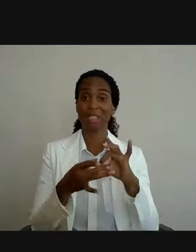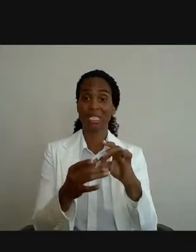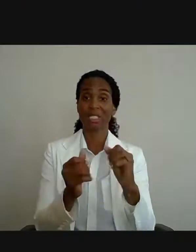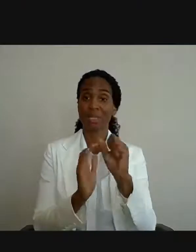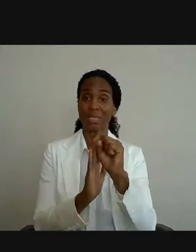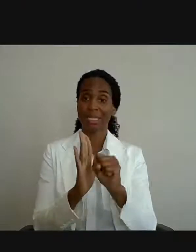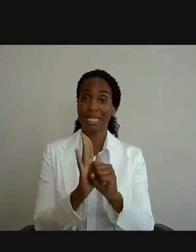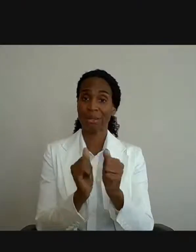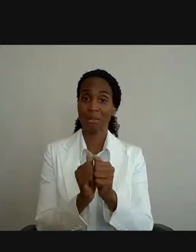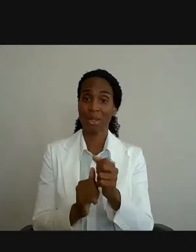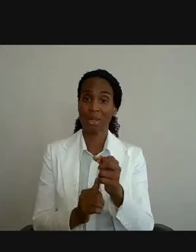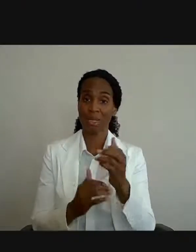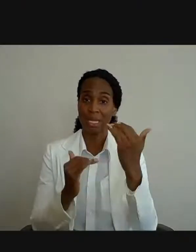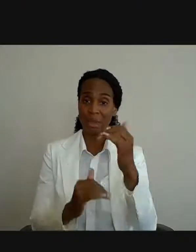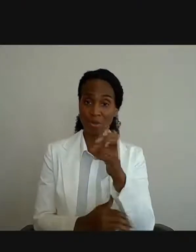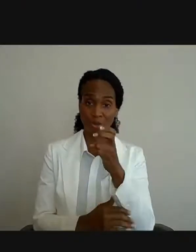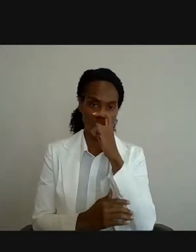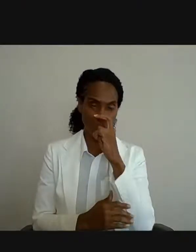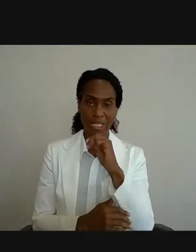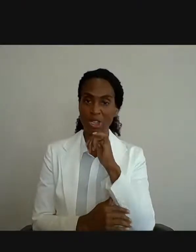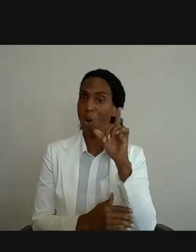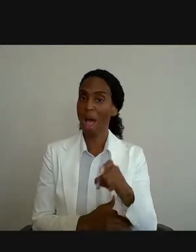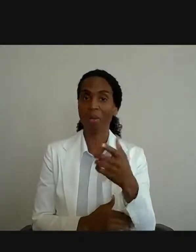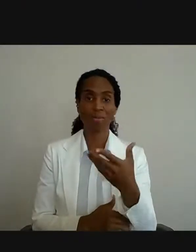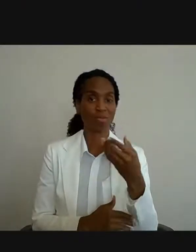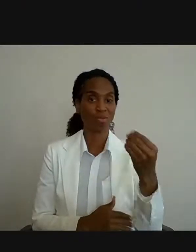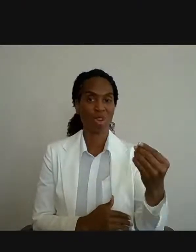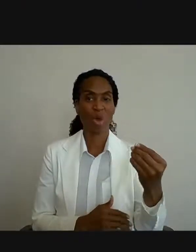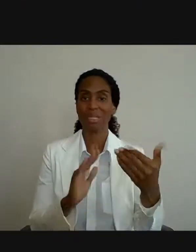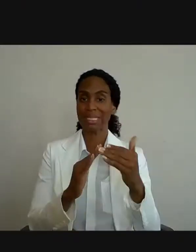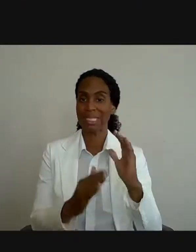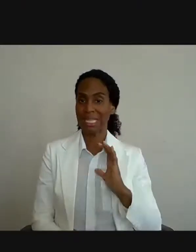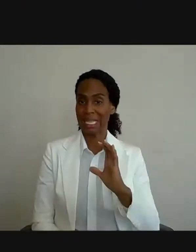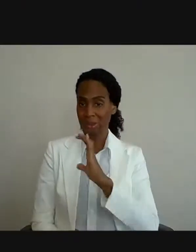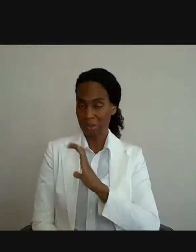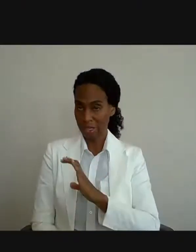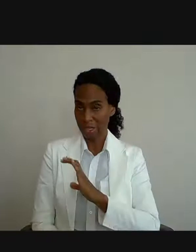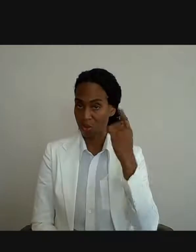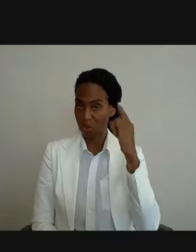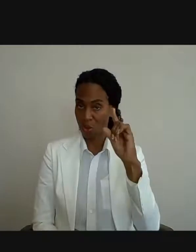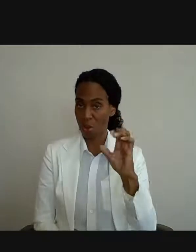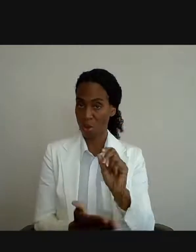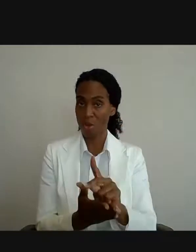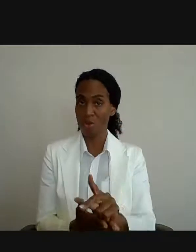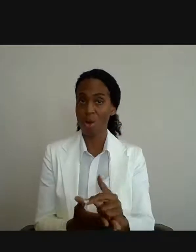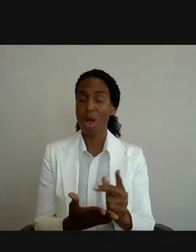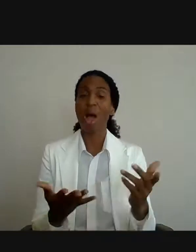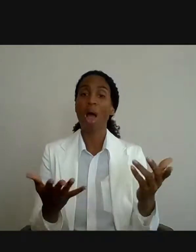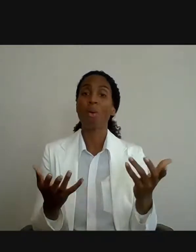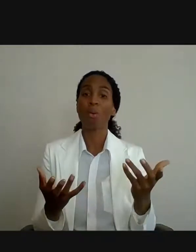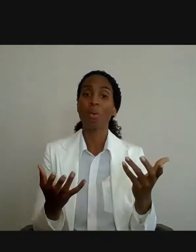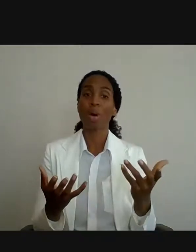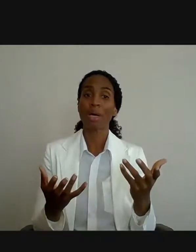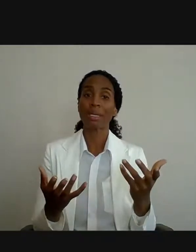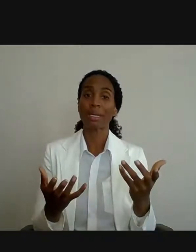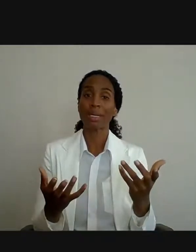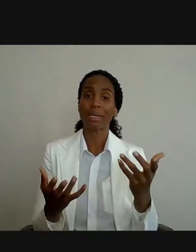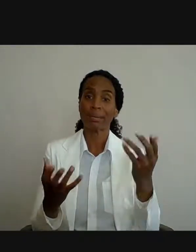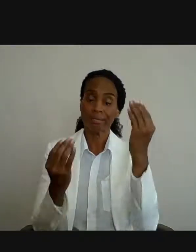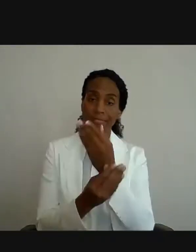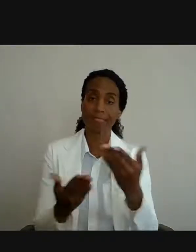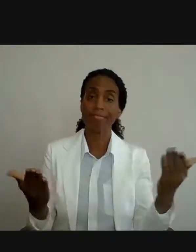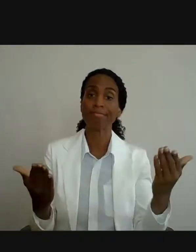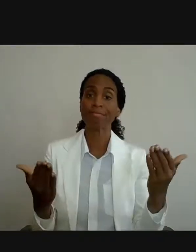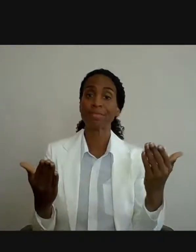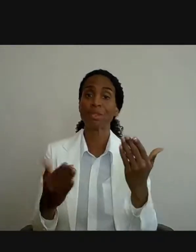comes to these restrictions, we do not have to go to the City County Council for approval. Though I just want to note on behalf of the entire Health